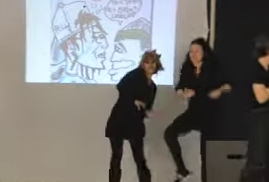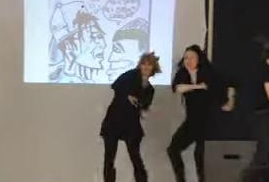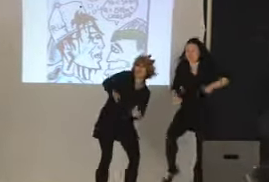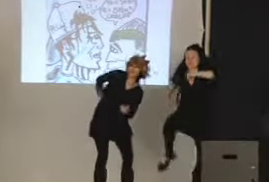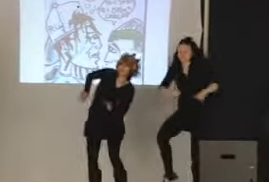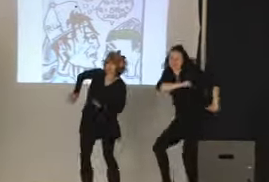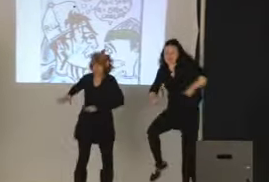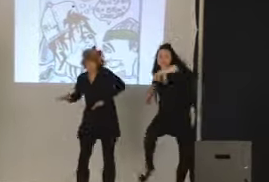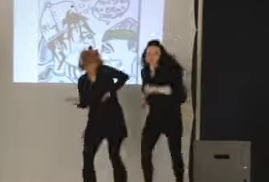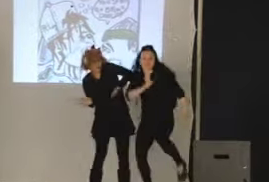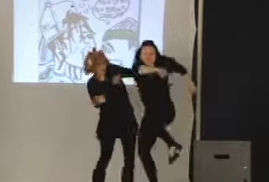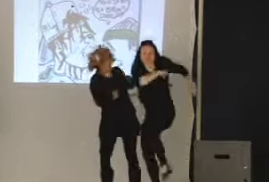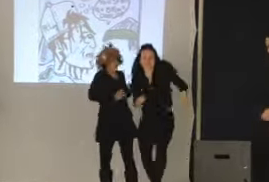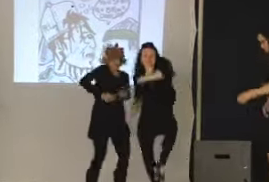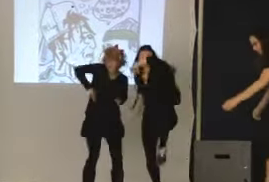Just walk away.